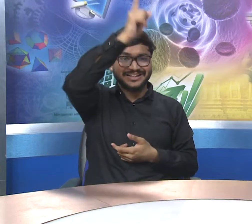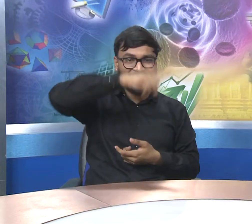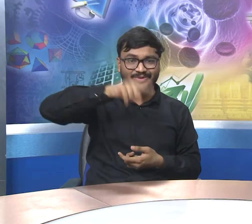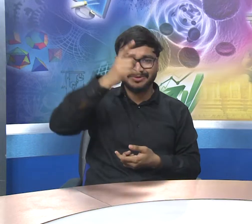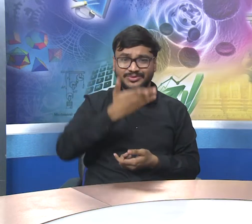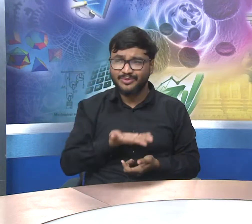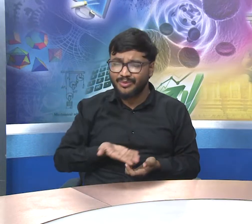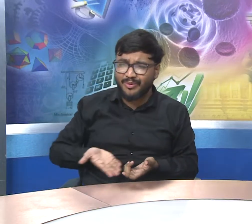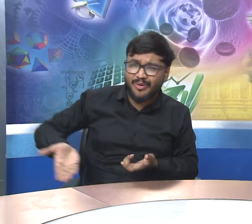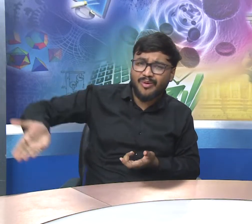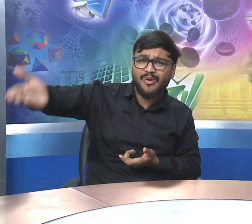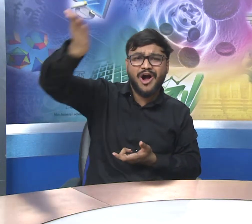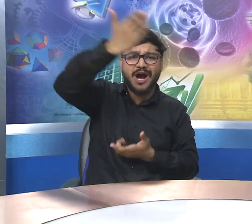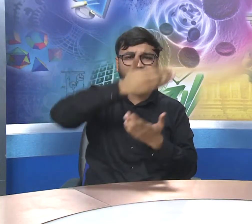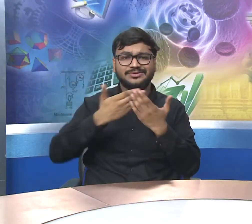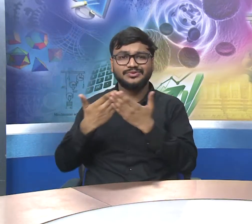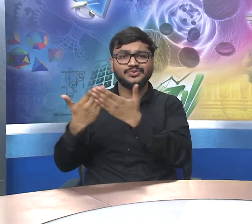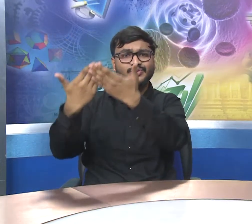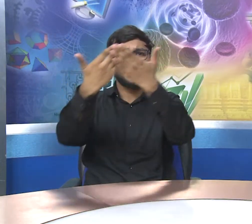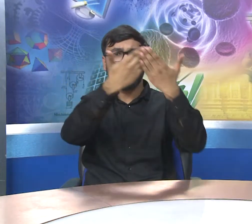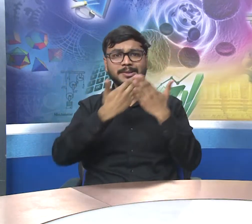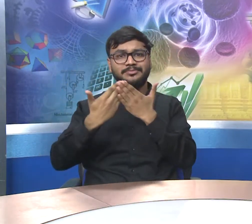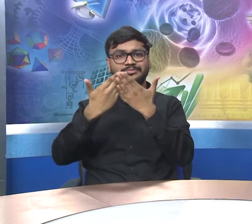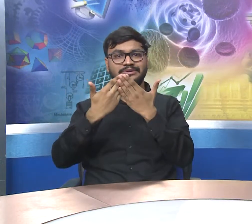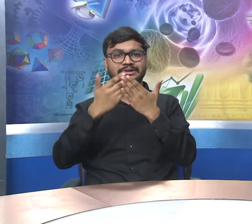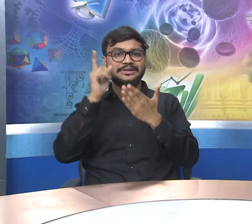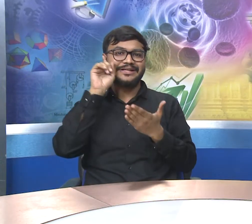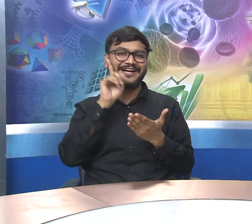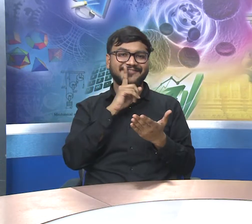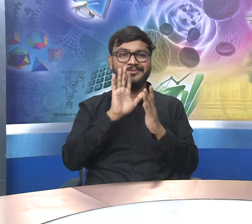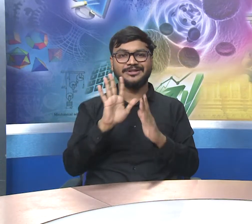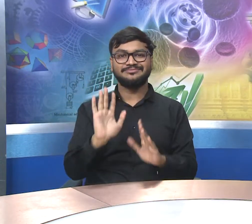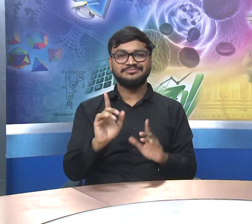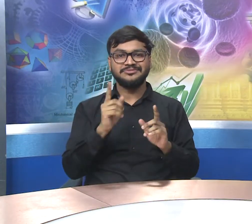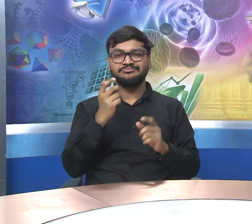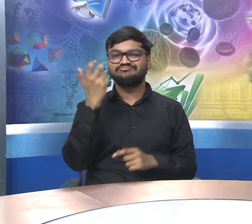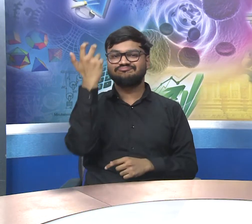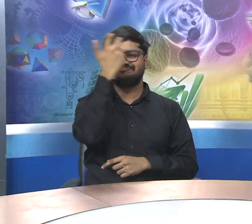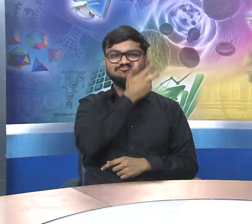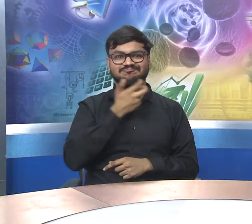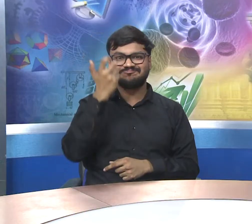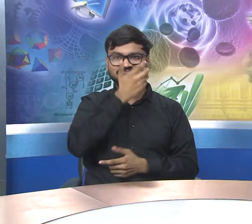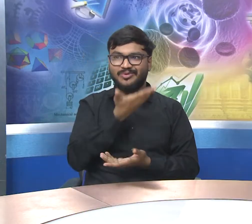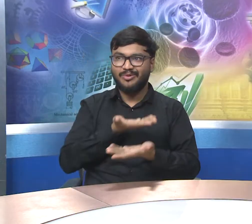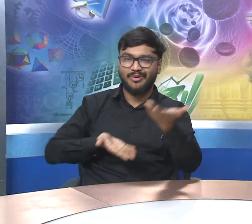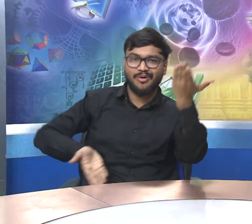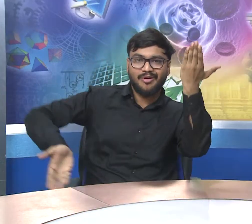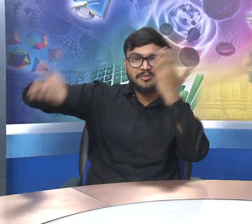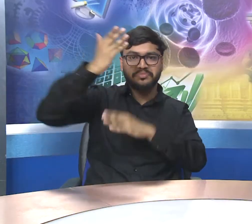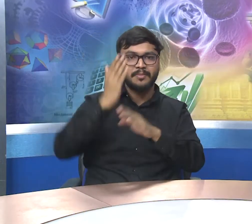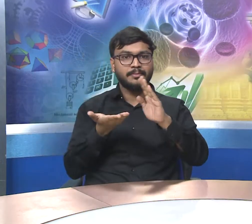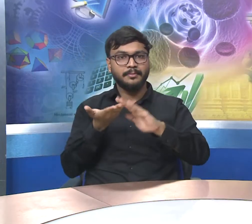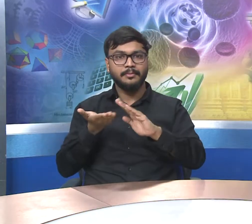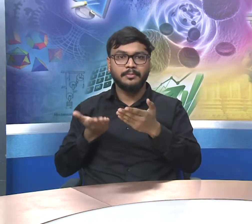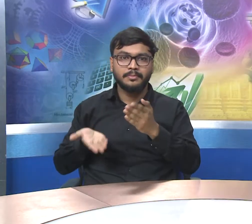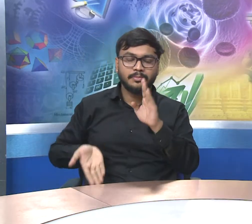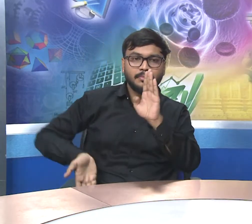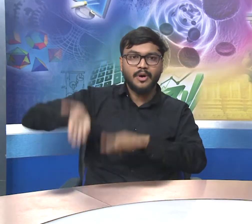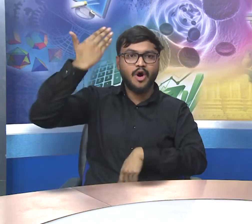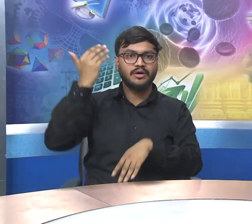education. However, most schools for the deaf in India are still not using Indian Sign Language